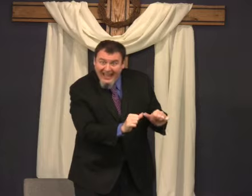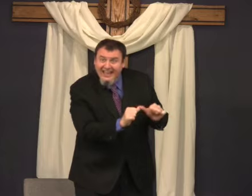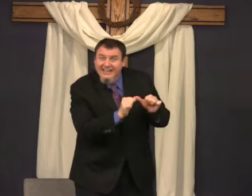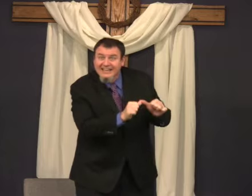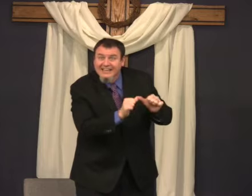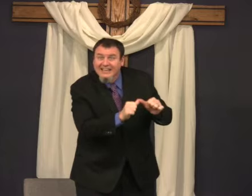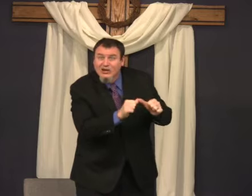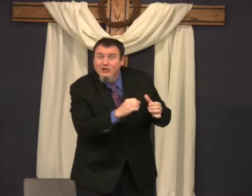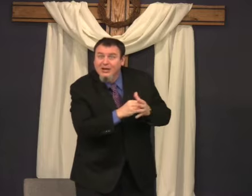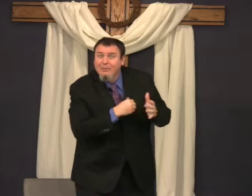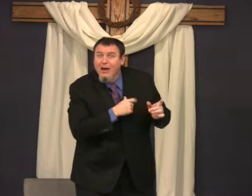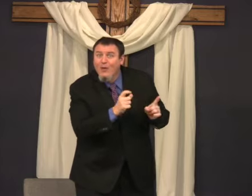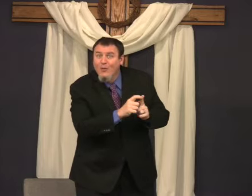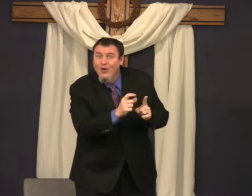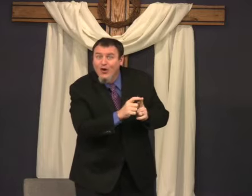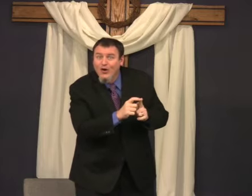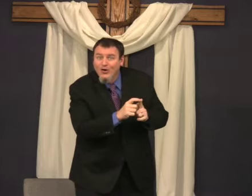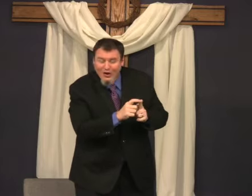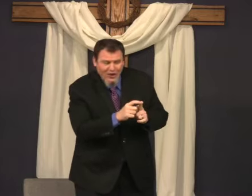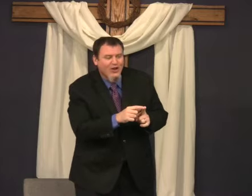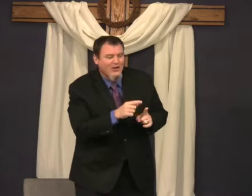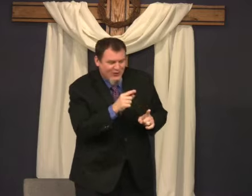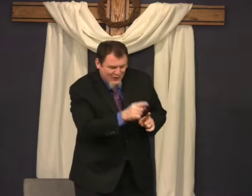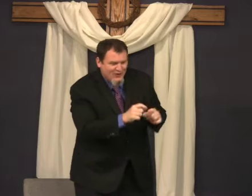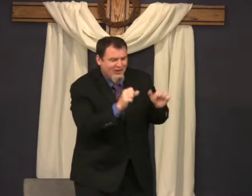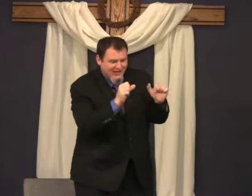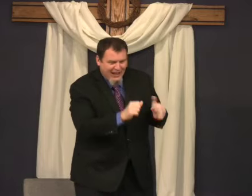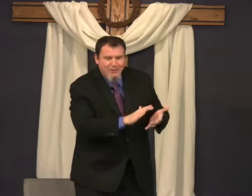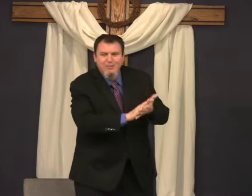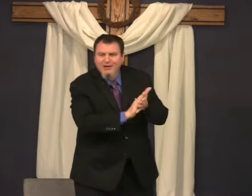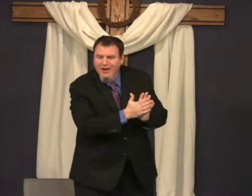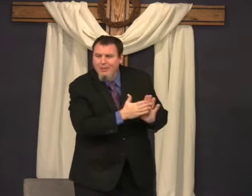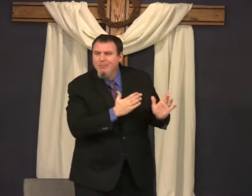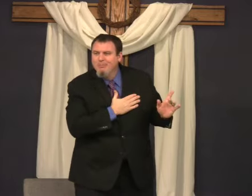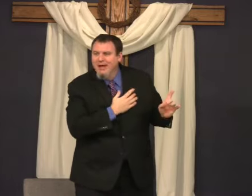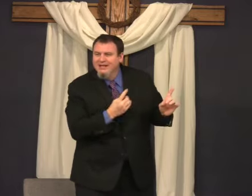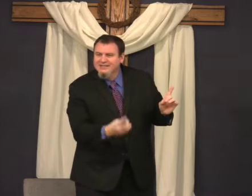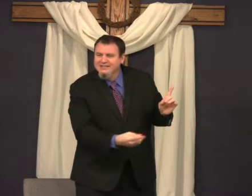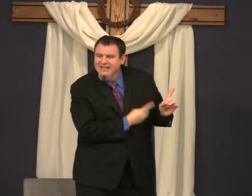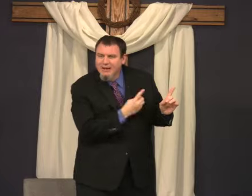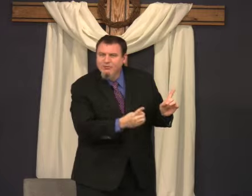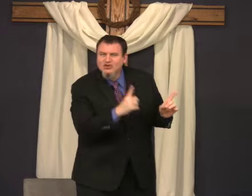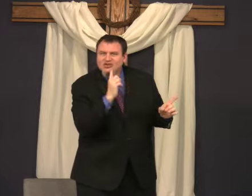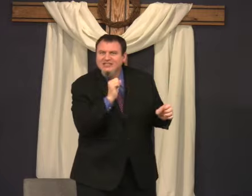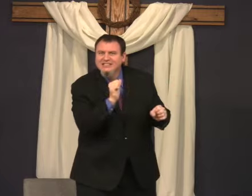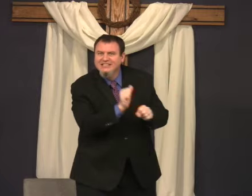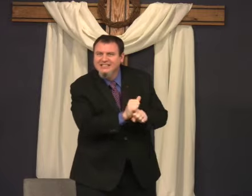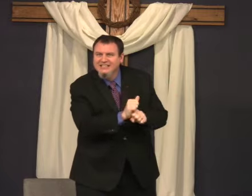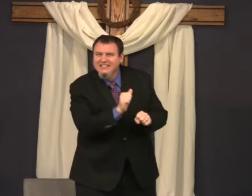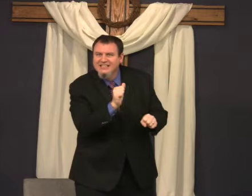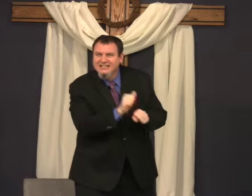if ye continue in my word, then ye are my disciples indeed.